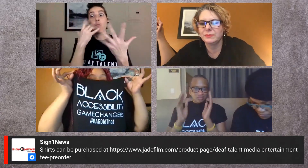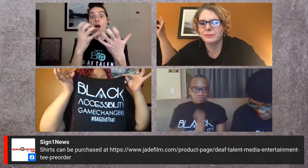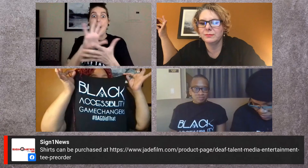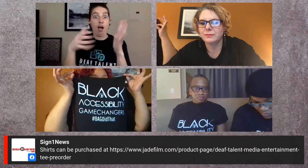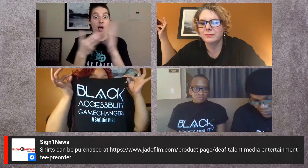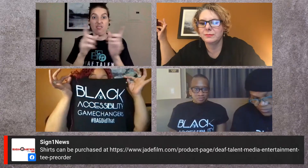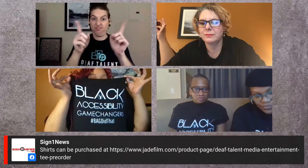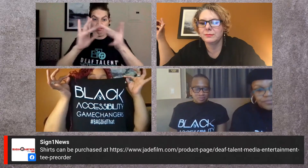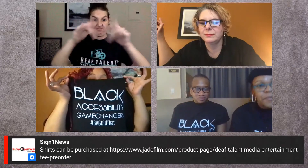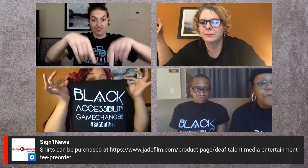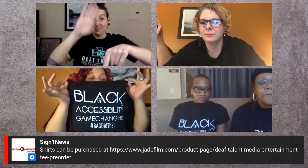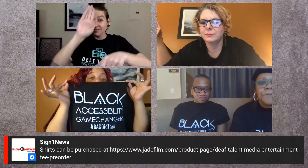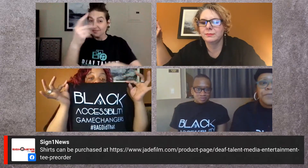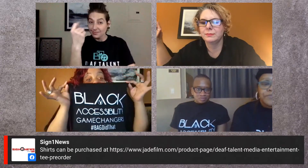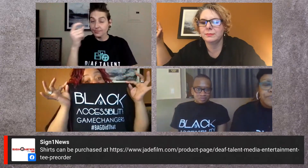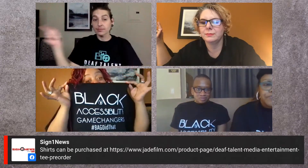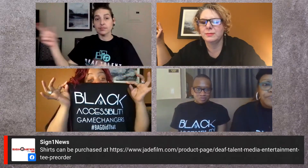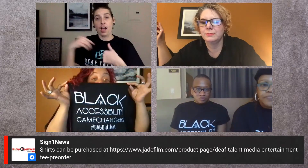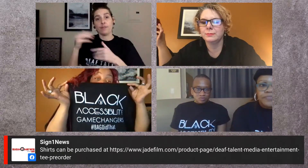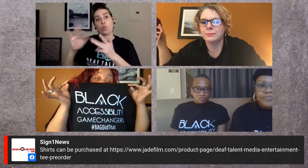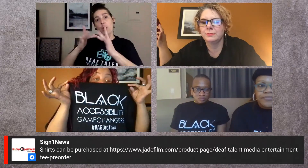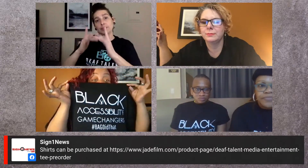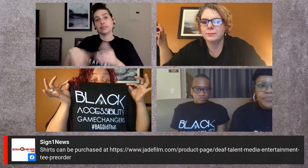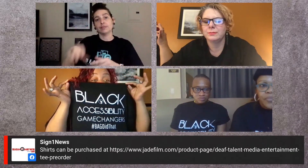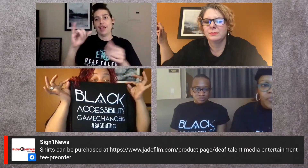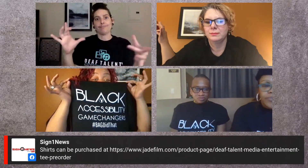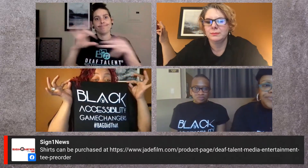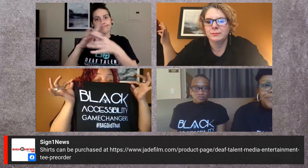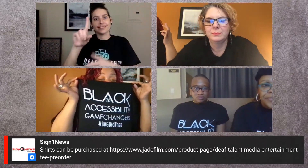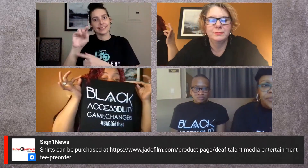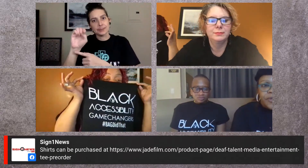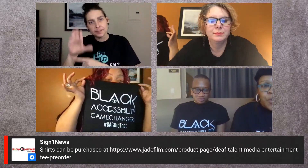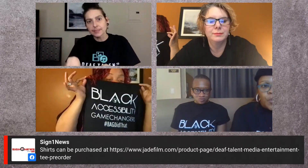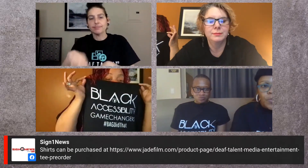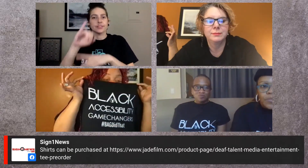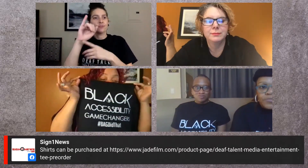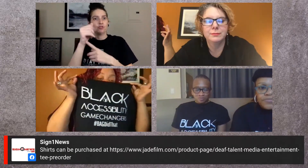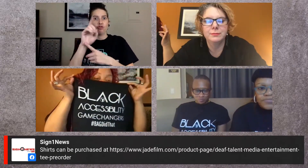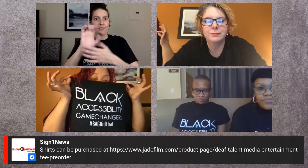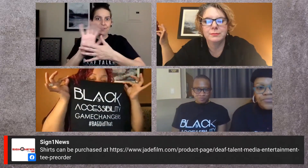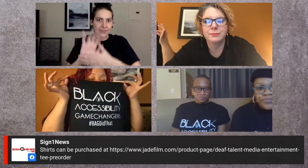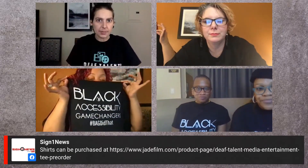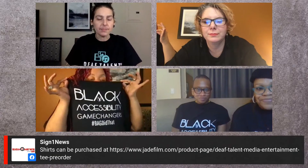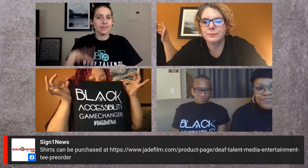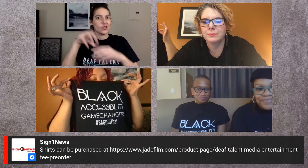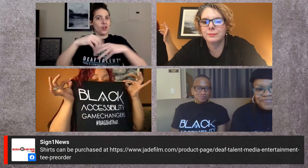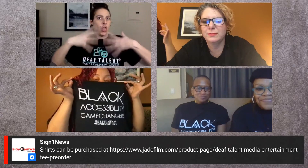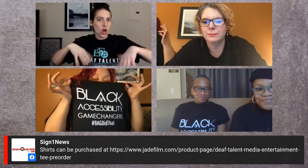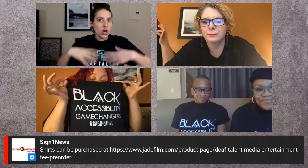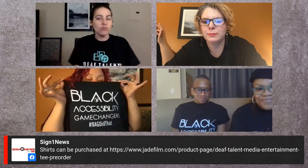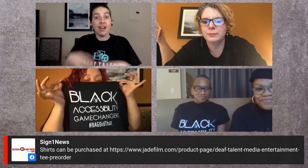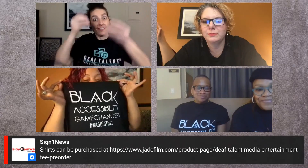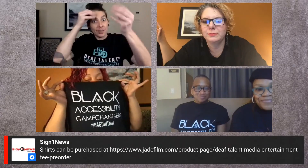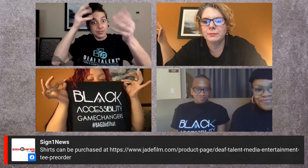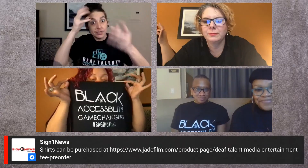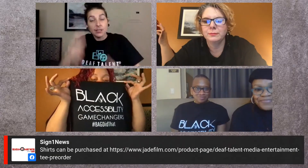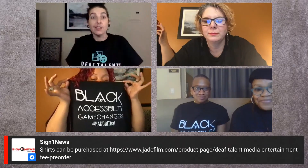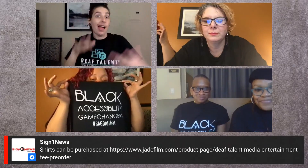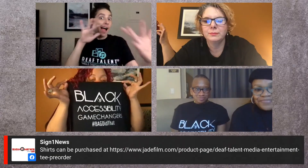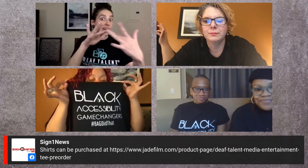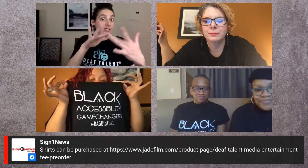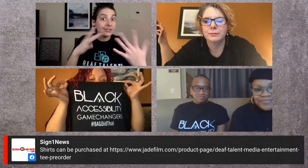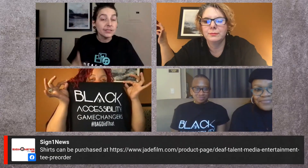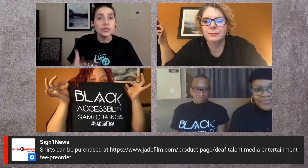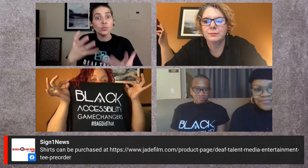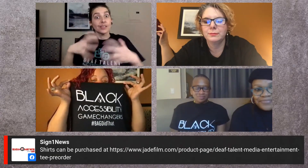BIPOC interpreters. If you want all understand, just, they have a website, DTMEC, Jade Films,